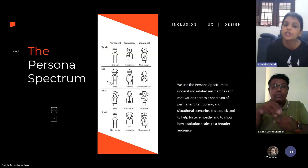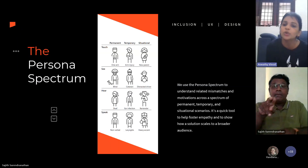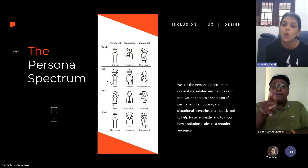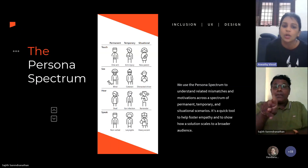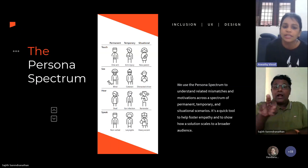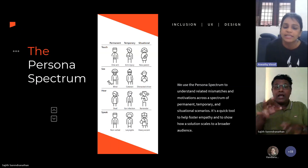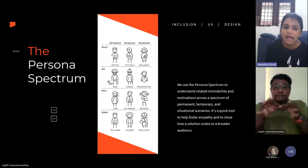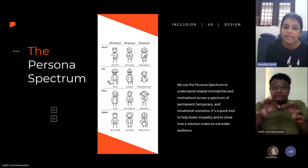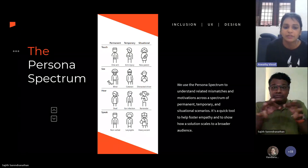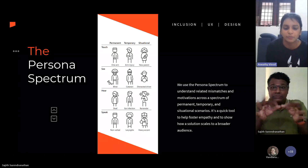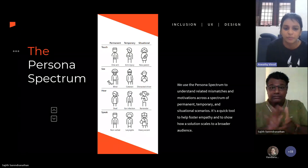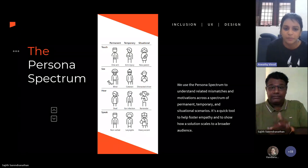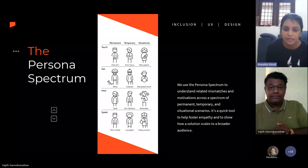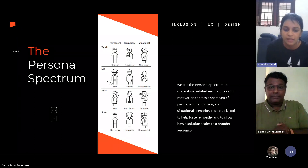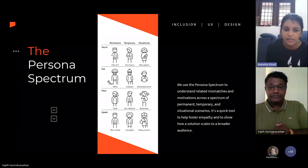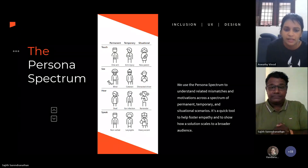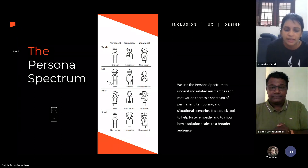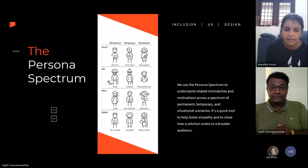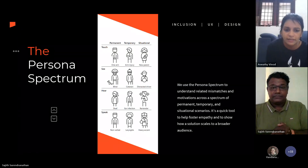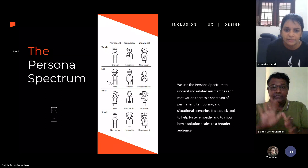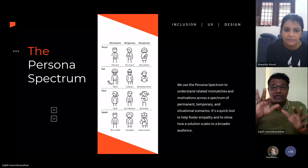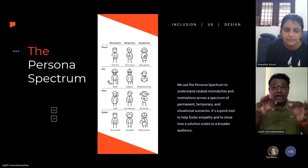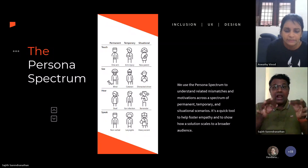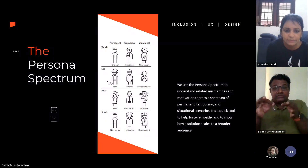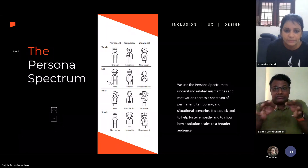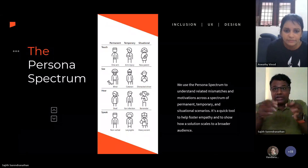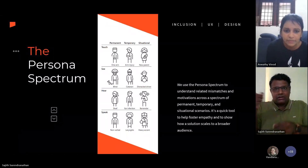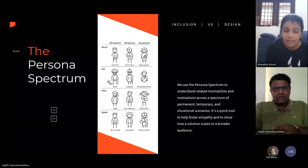sure you include all these kinds of people.